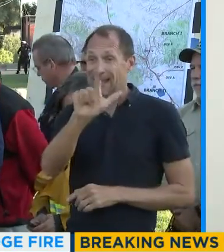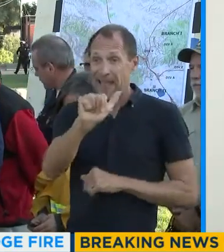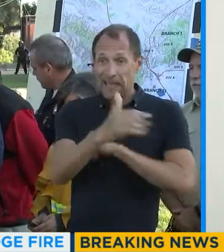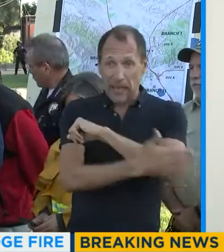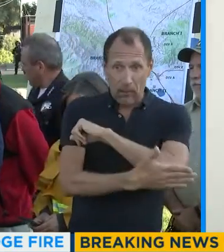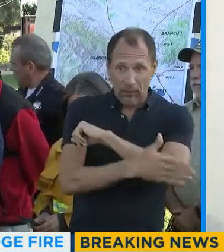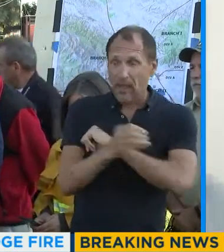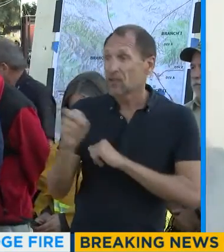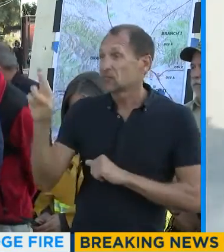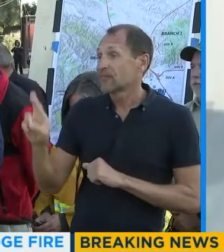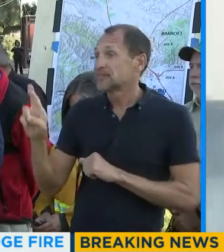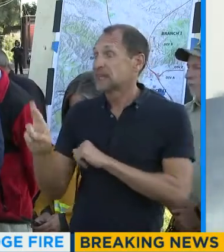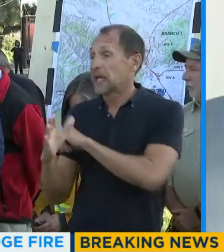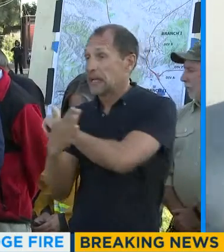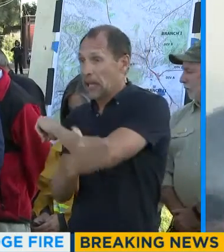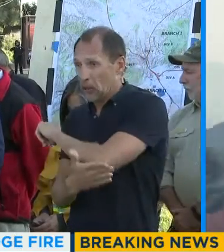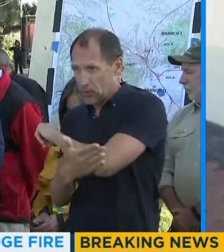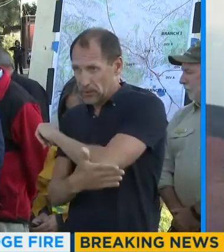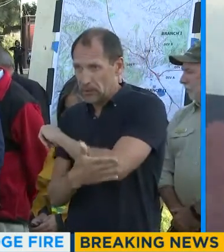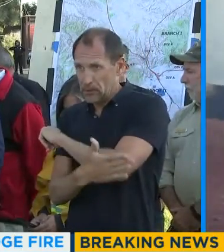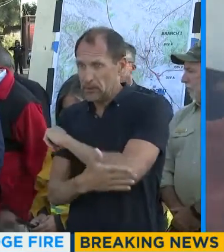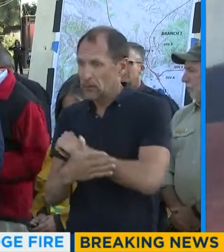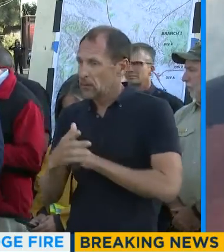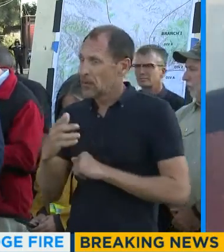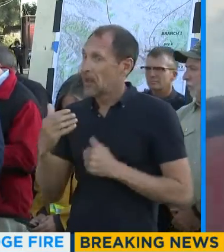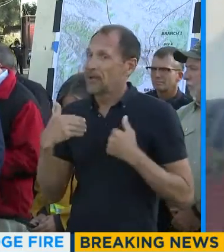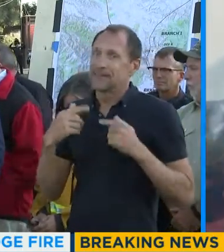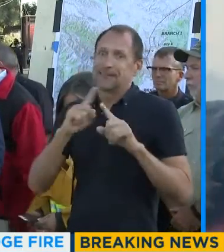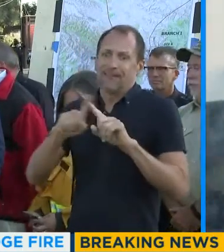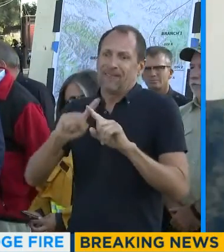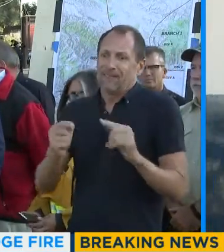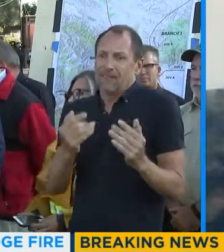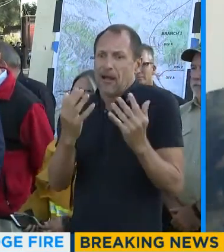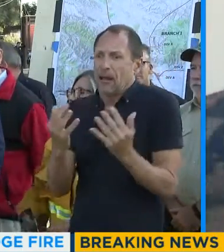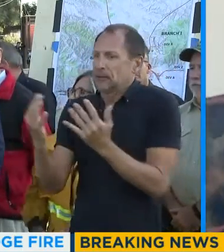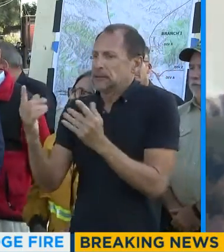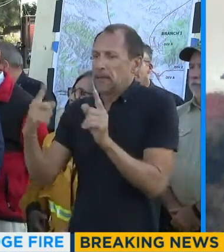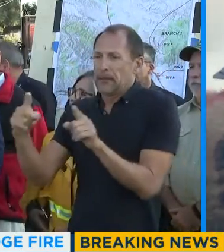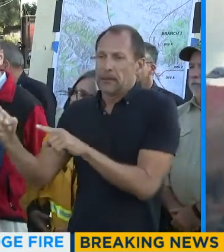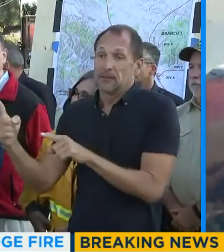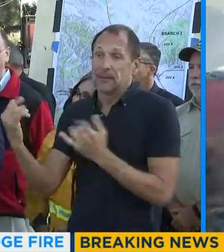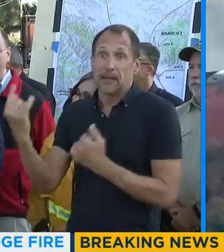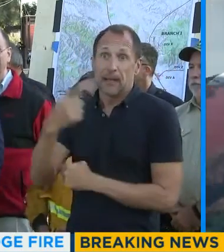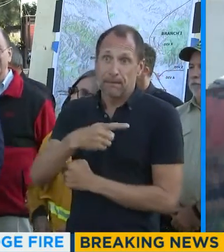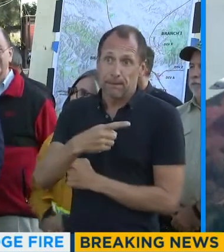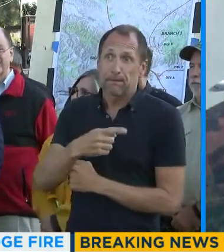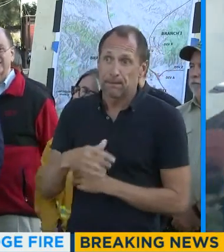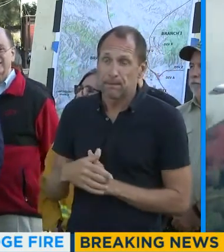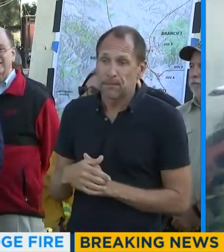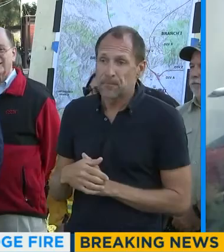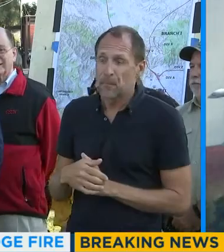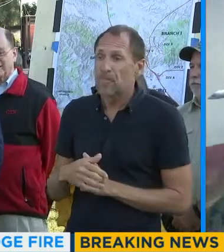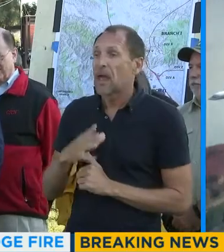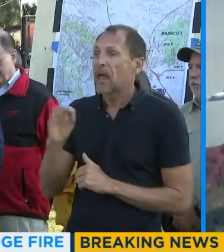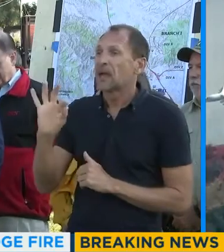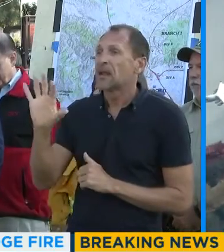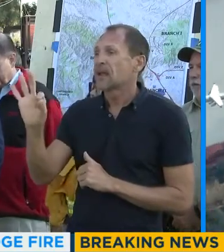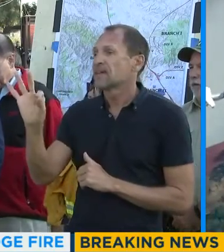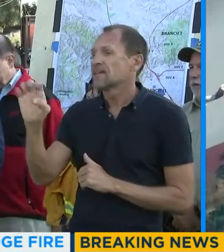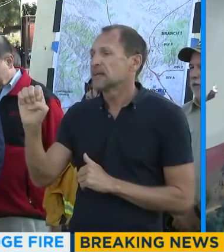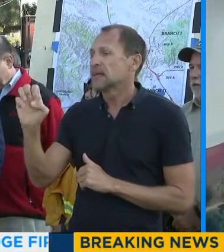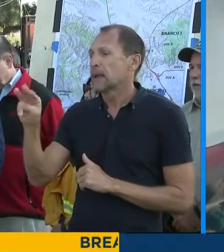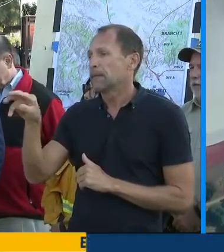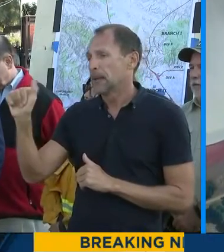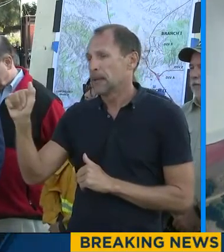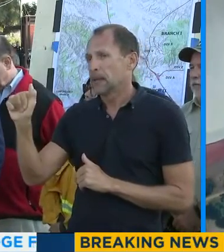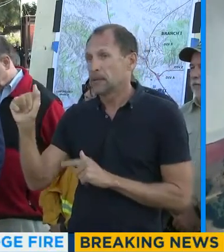County areas impacted by the numerous fires underway today. That goes in addition to the federal management assistance